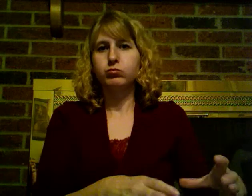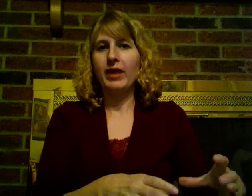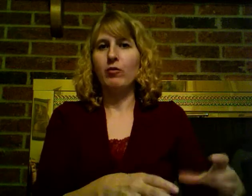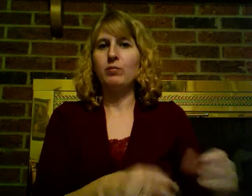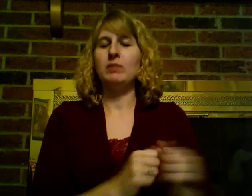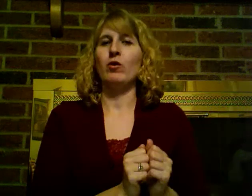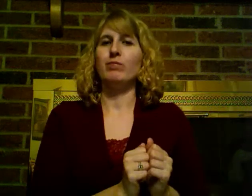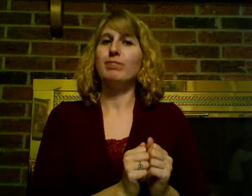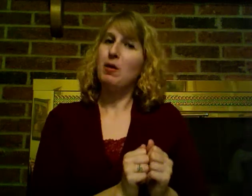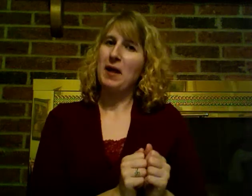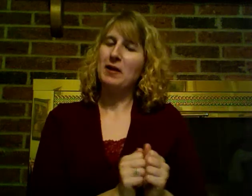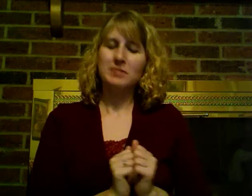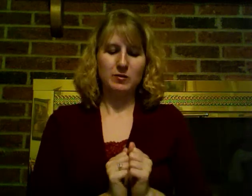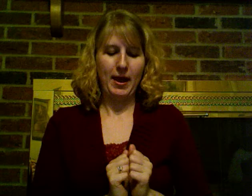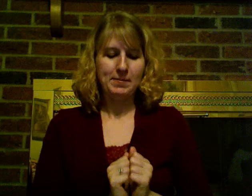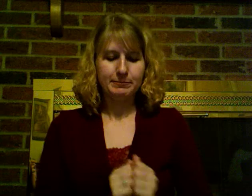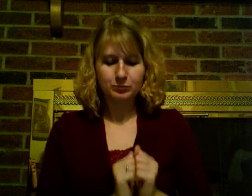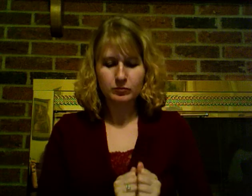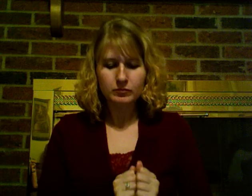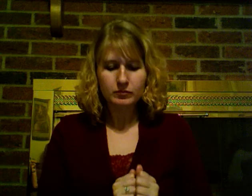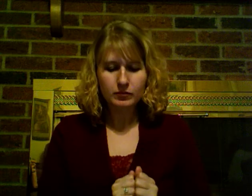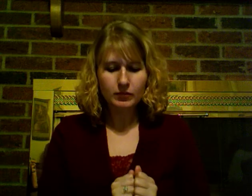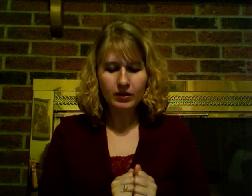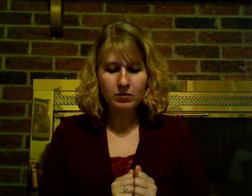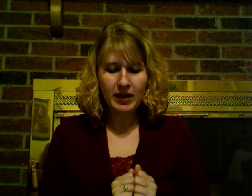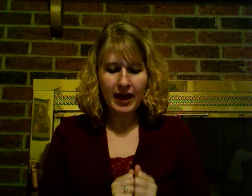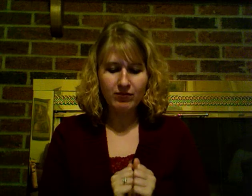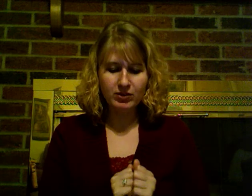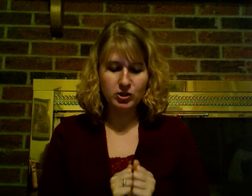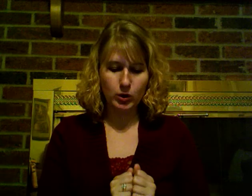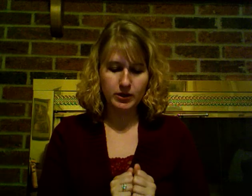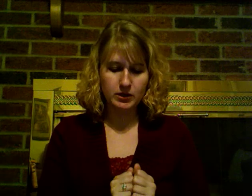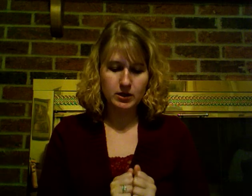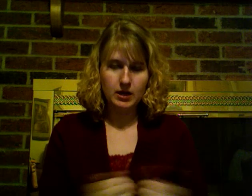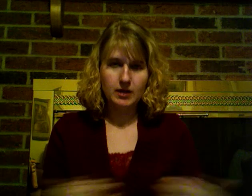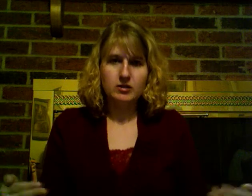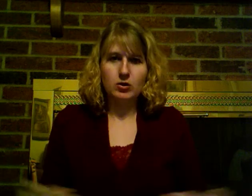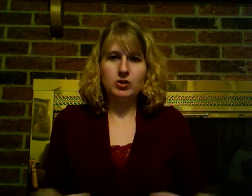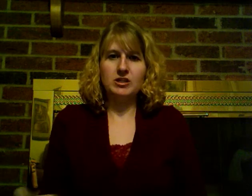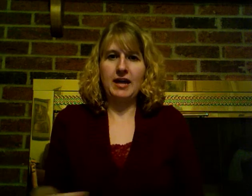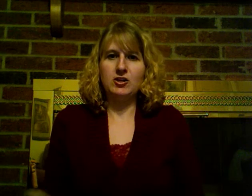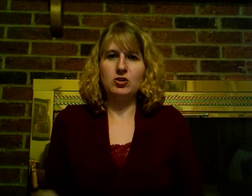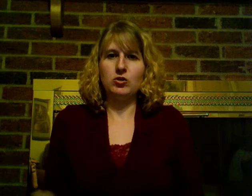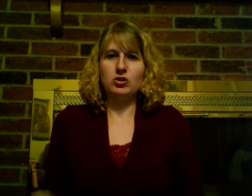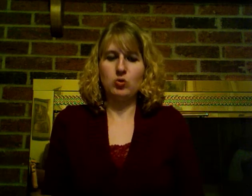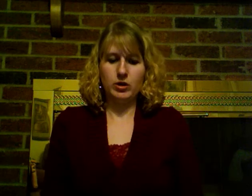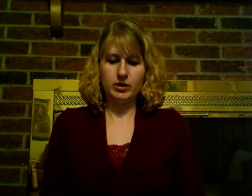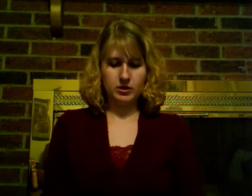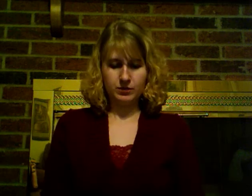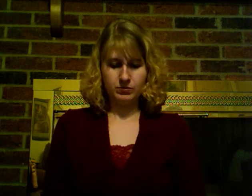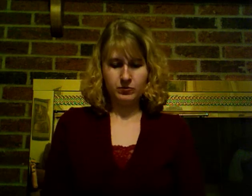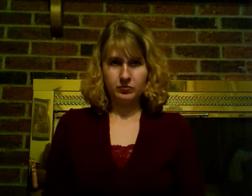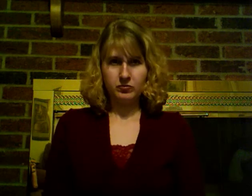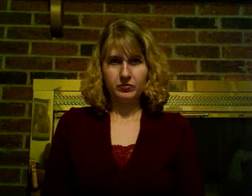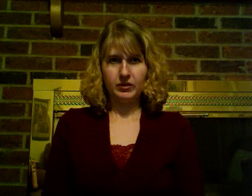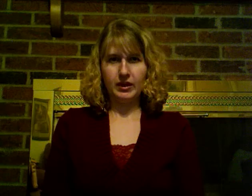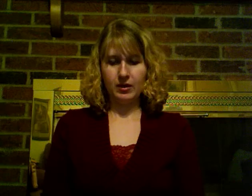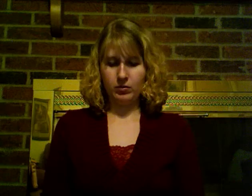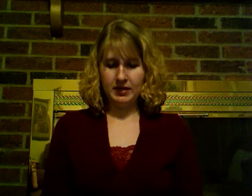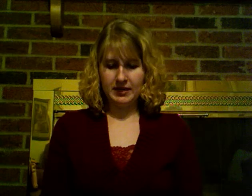that would be more bell-bottoms, okay? Then we have the shorts. So you just kind of show the shorts, and it would be